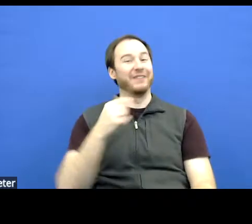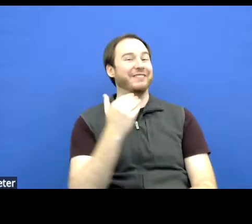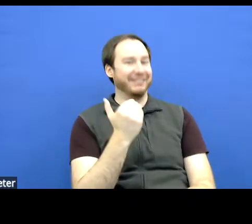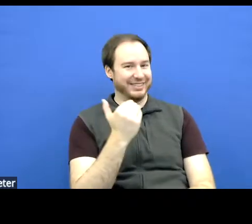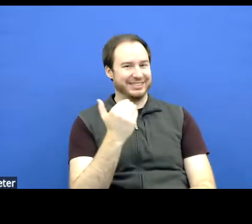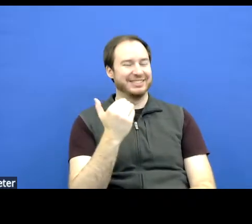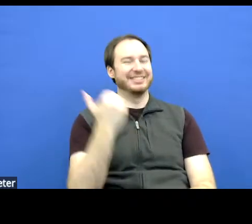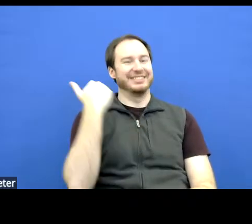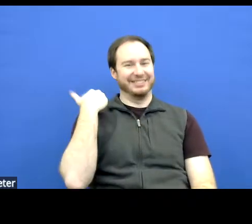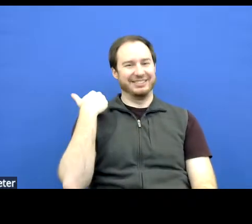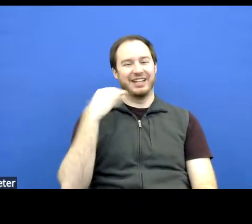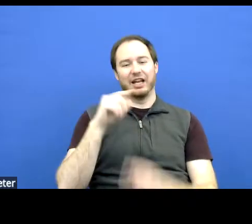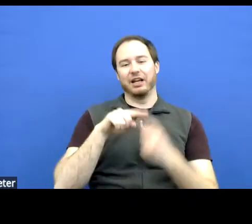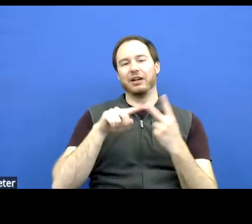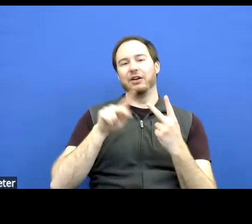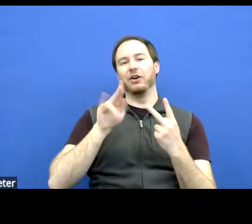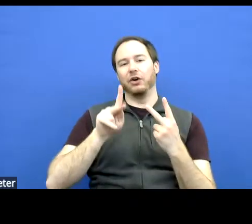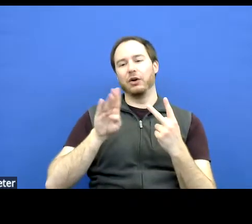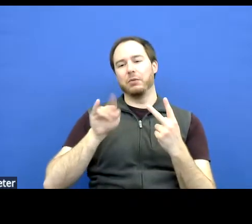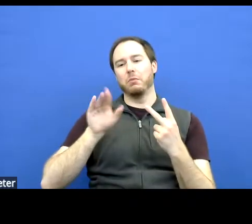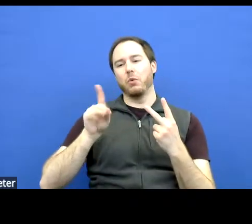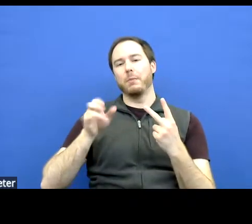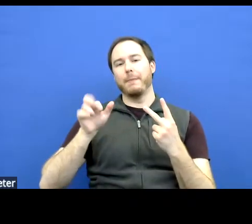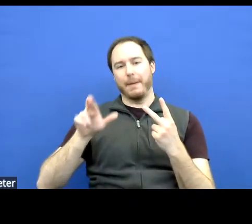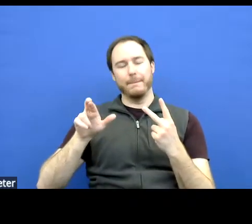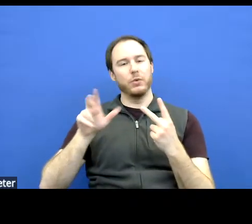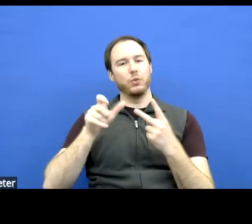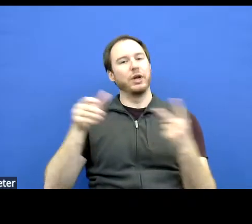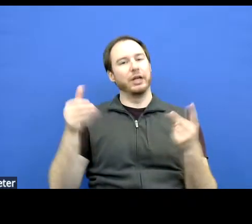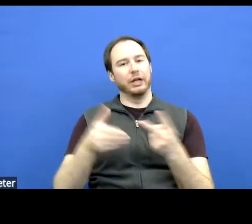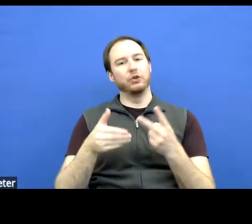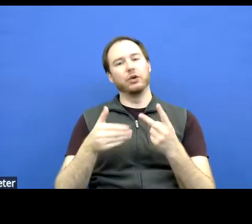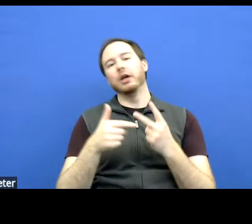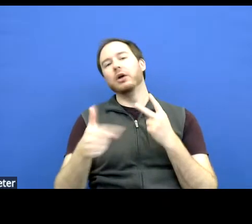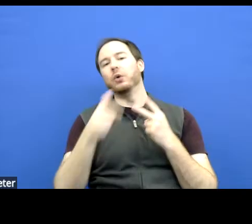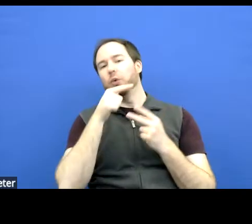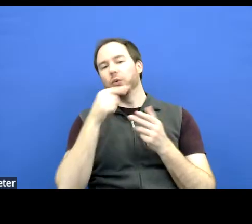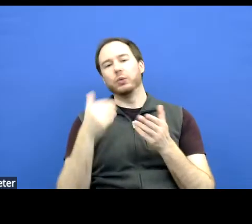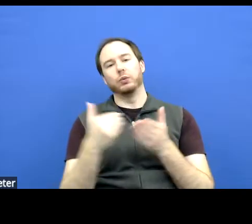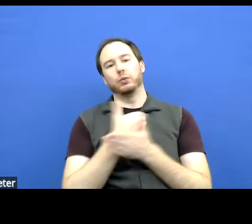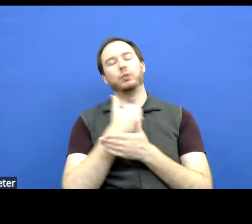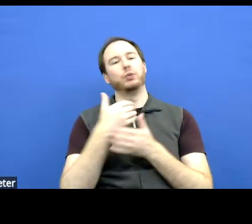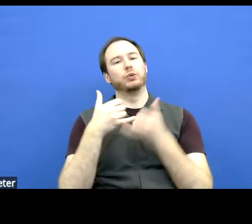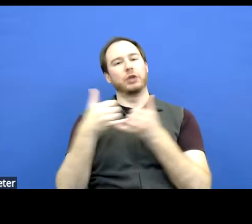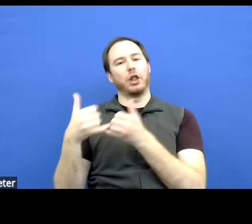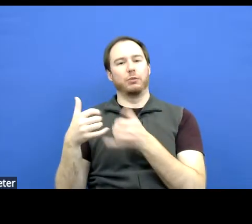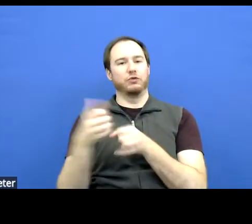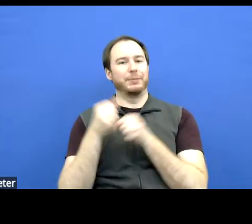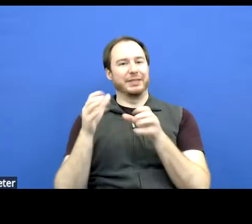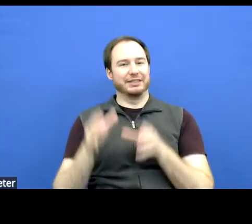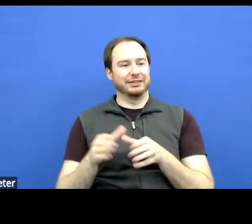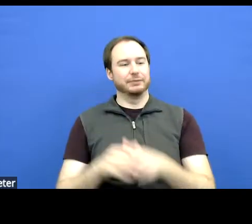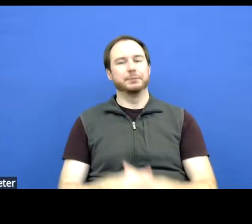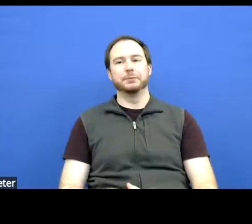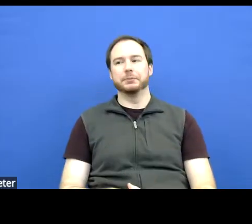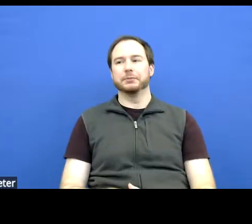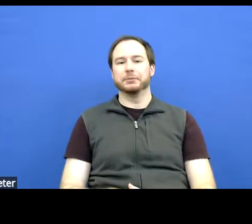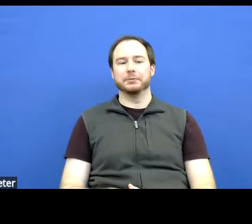2015 and current board member to introduce our scholarship recipients.